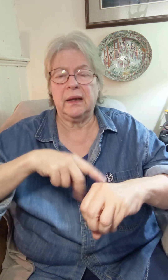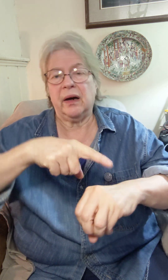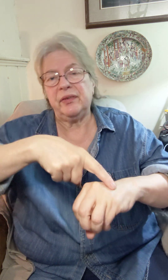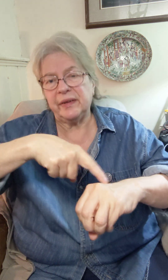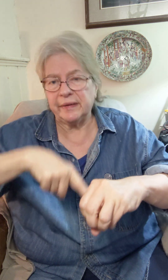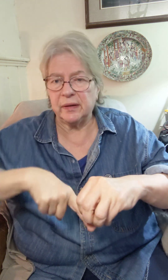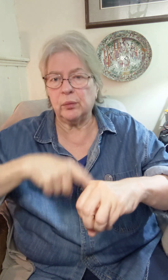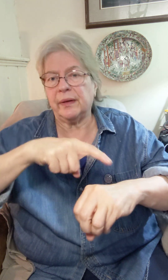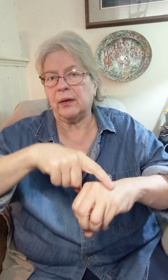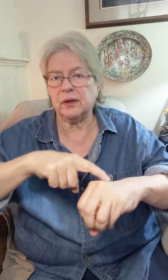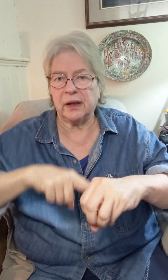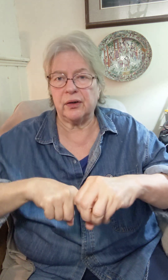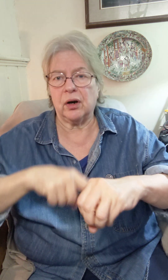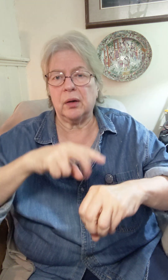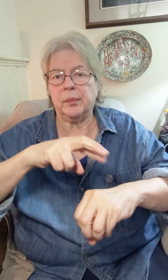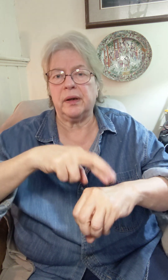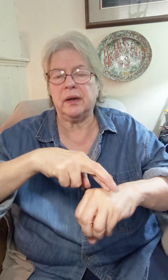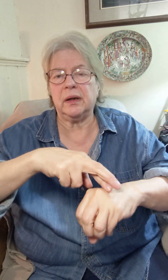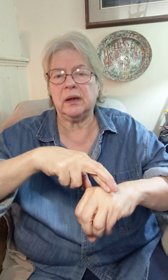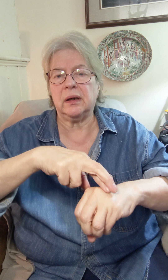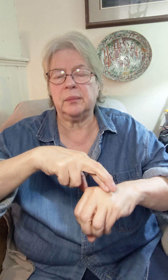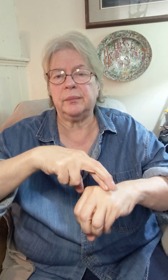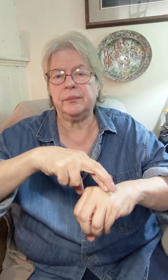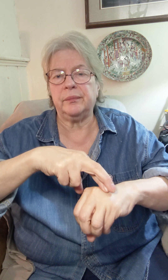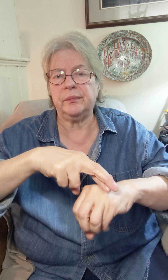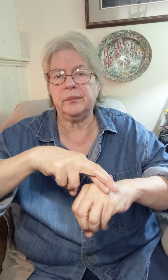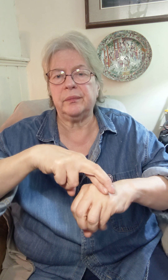I've seen it done without the letter R, but